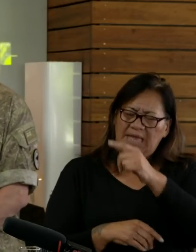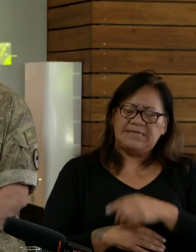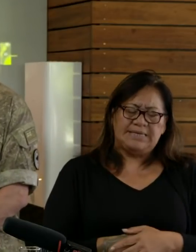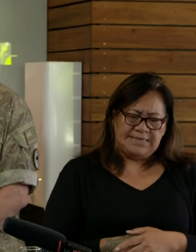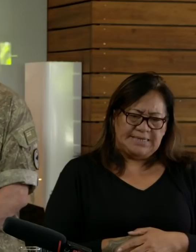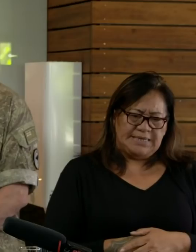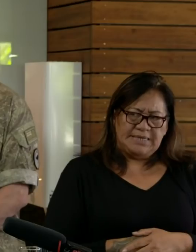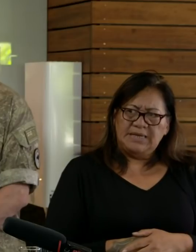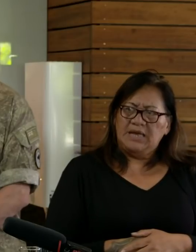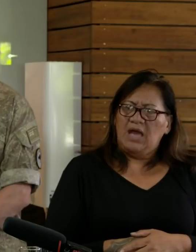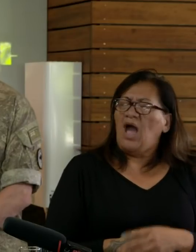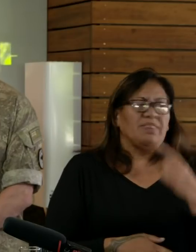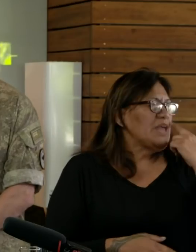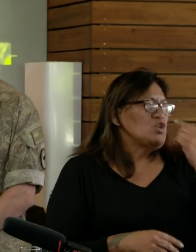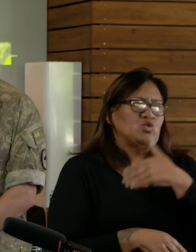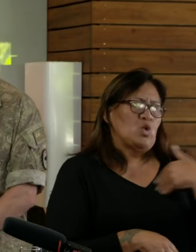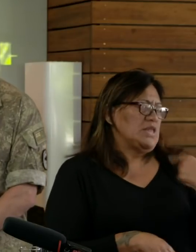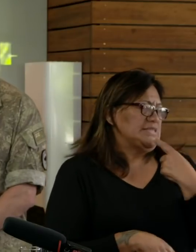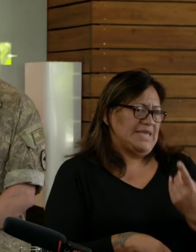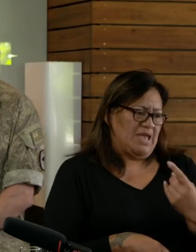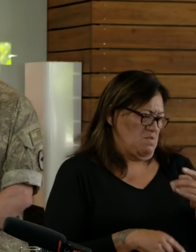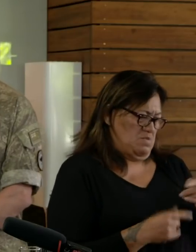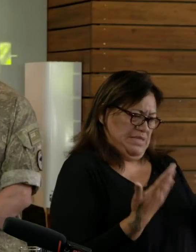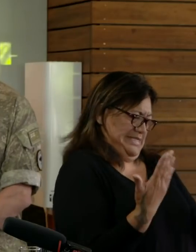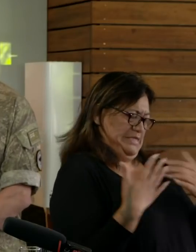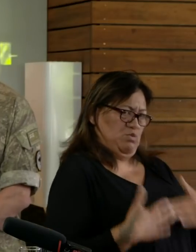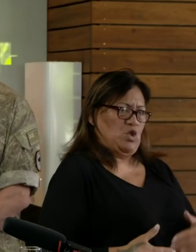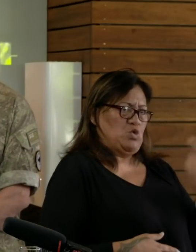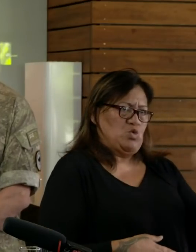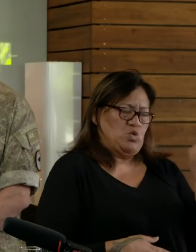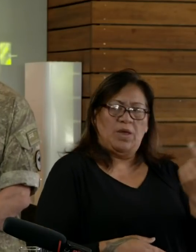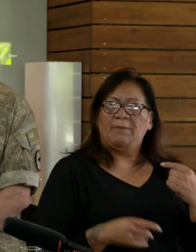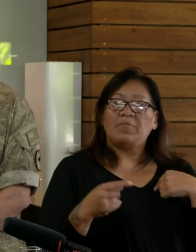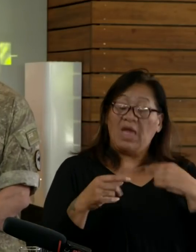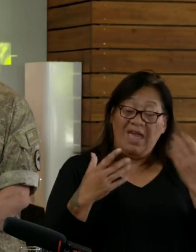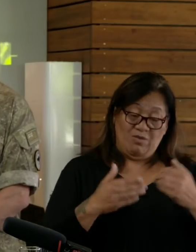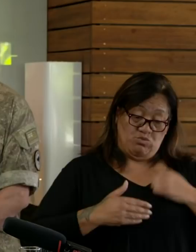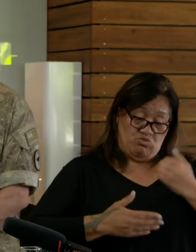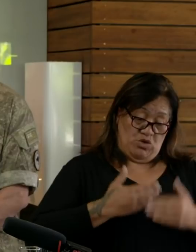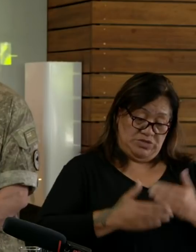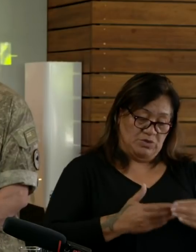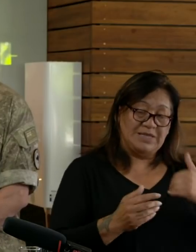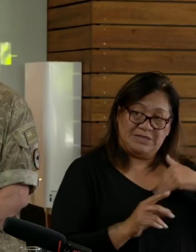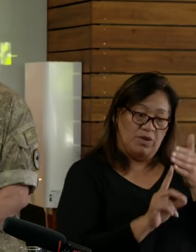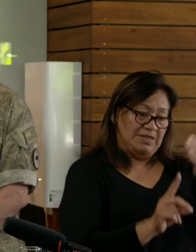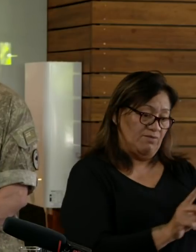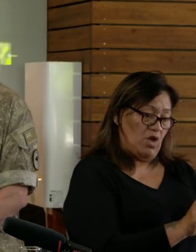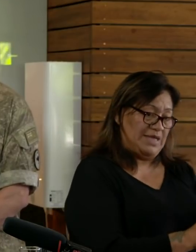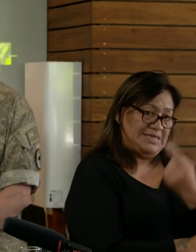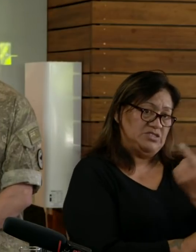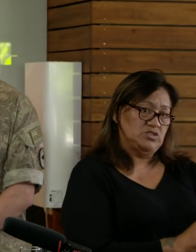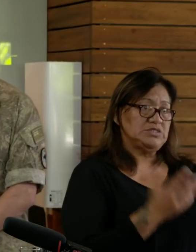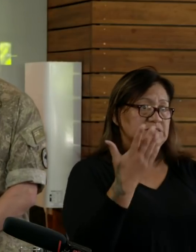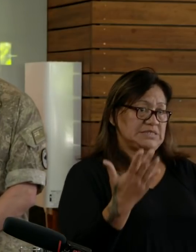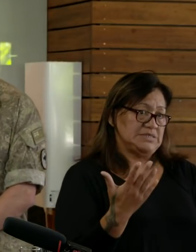I would say it's too early to say. We've got a process in hand. to identify those